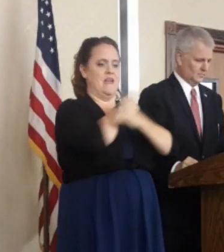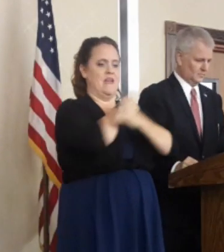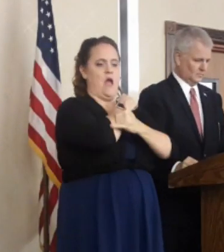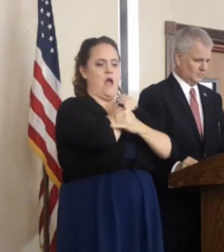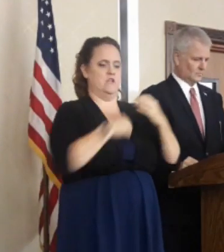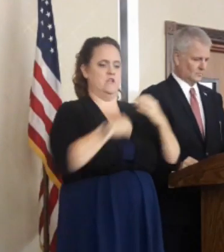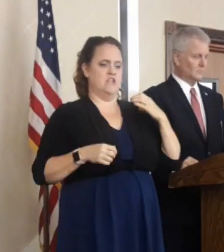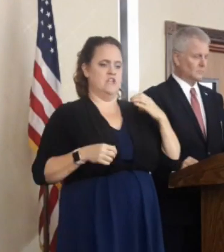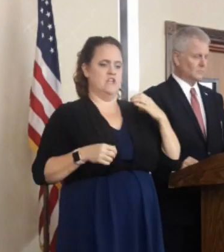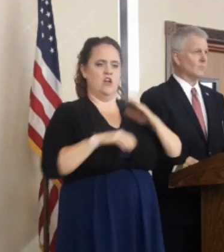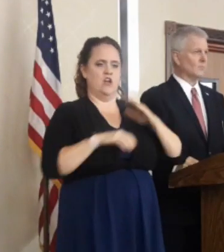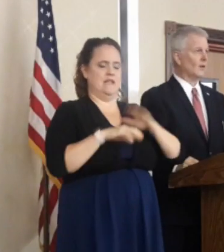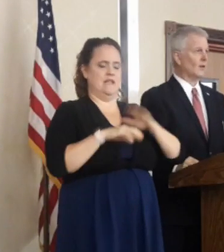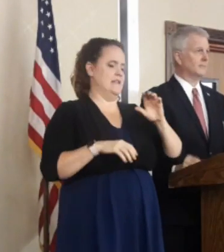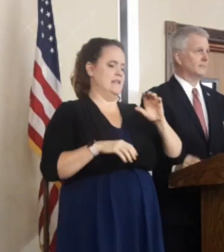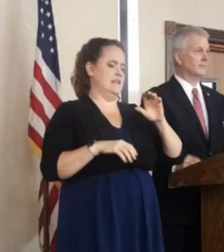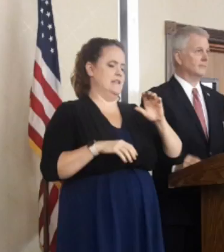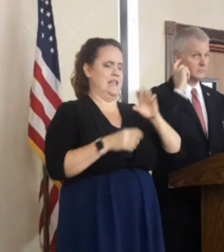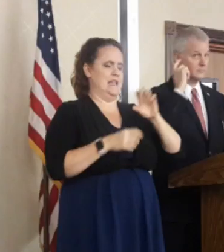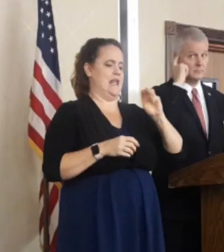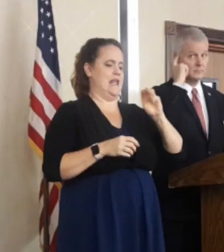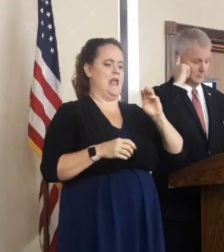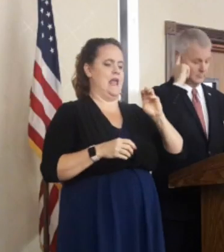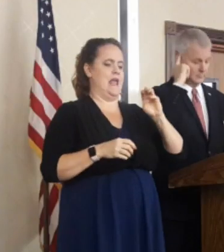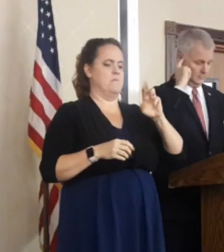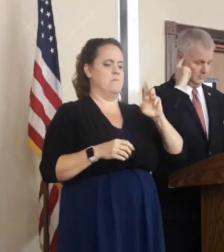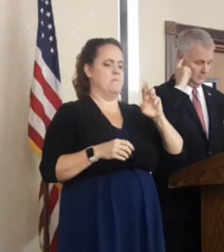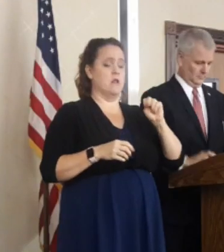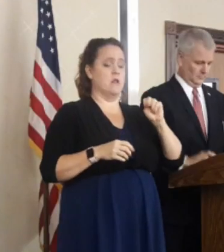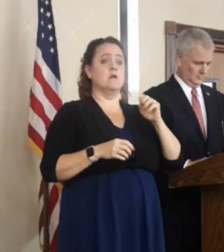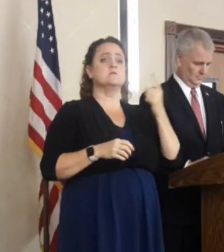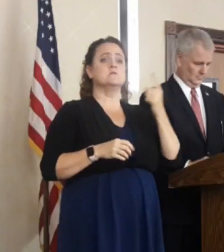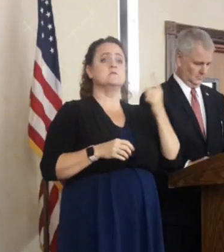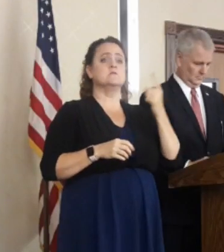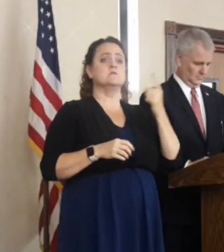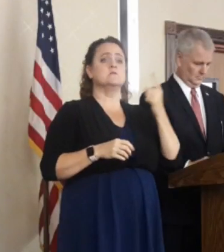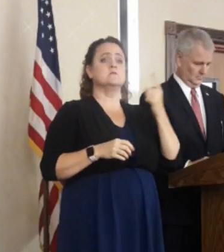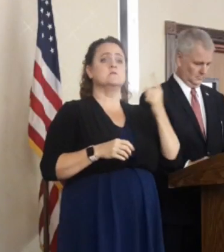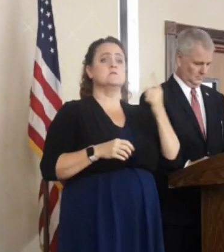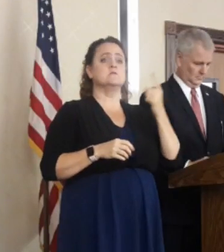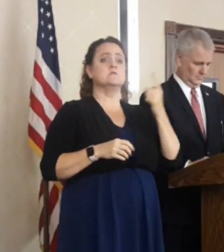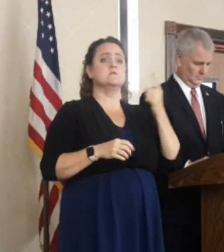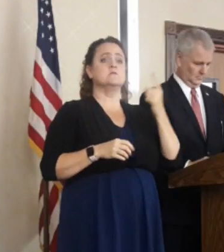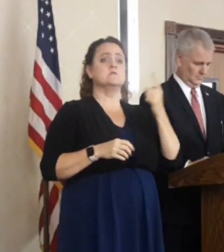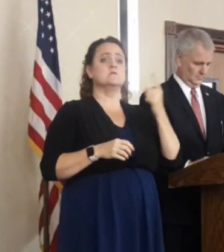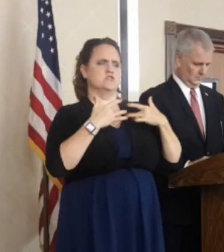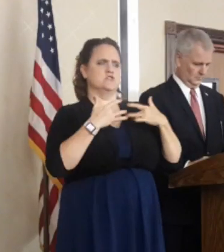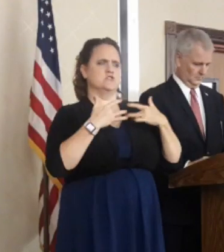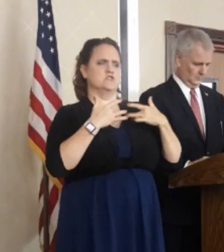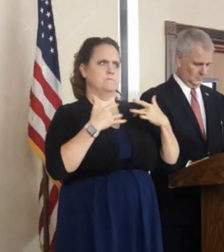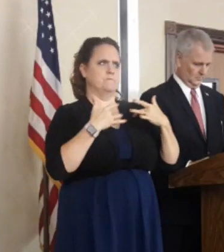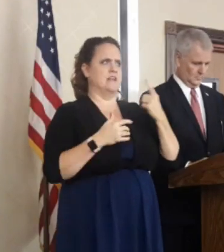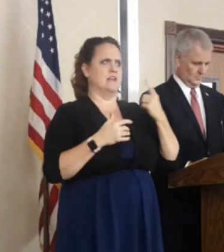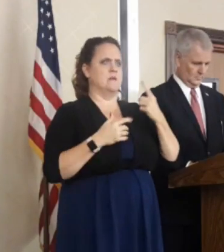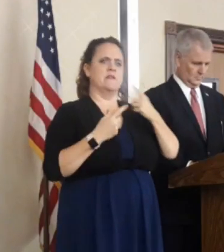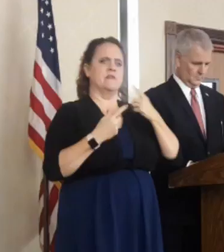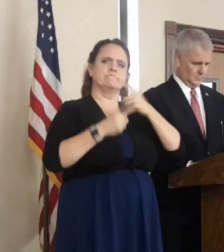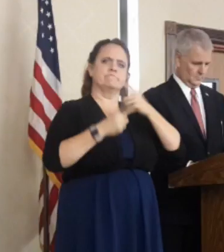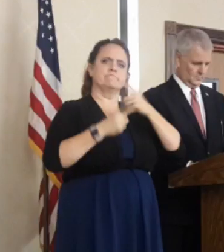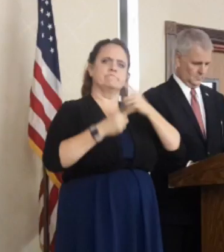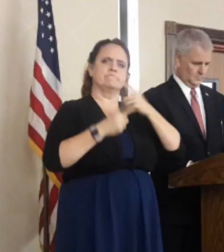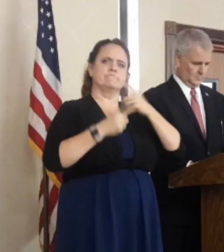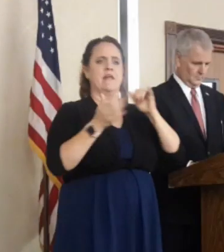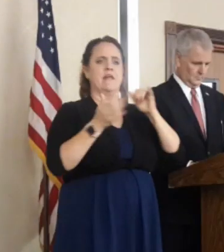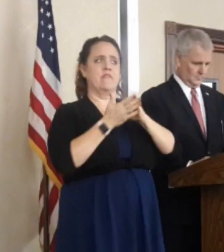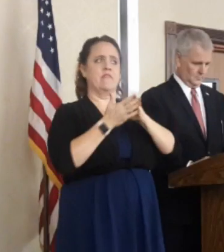was approached today by somebody who had a concern. There was a statement put out there that I was telling people